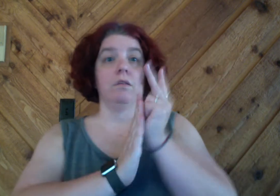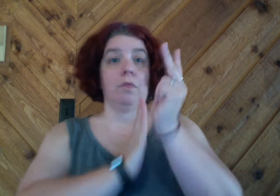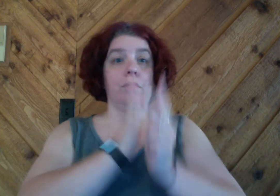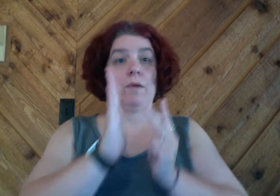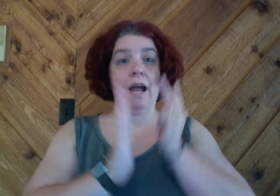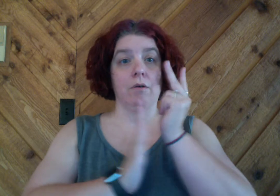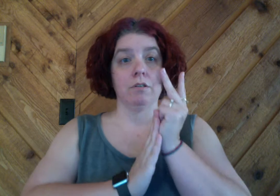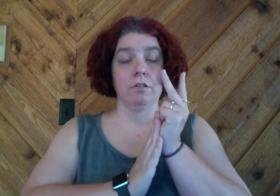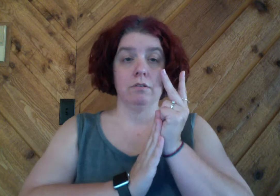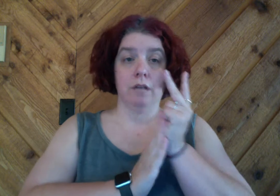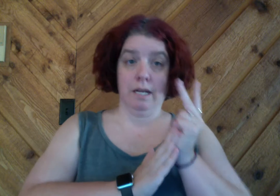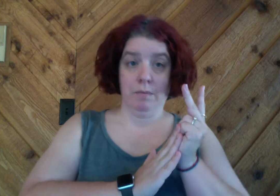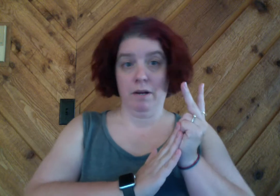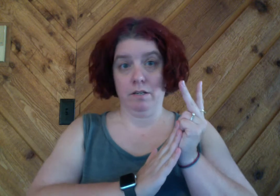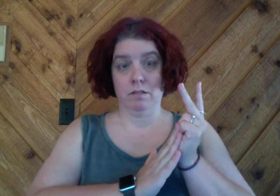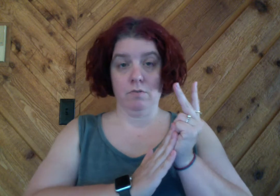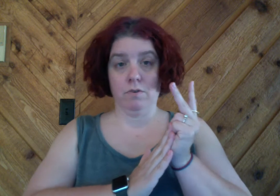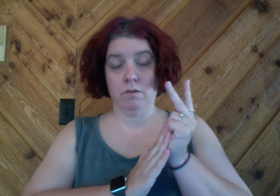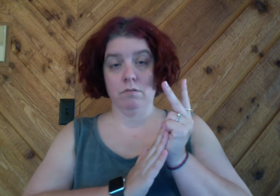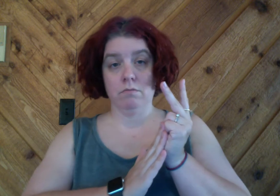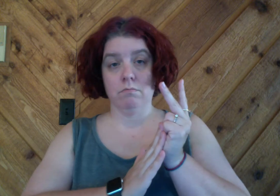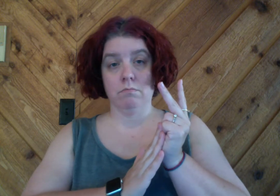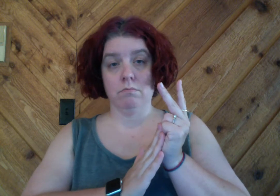3 hours, hockey practice is over.